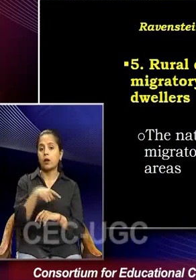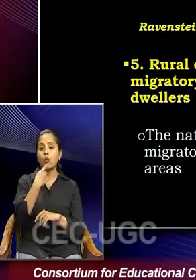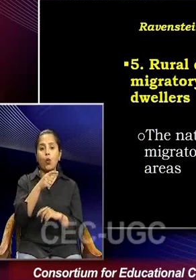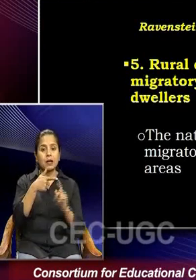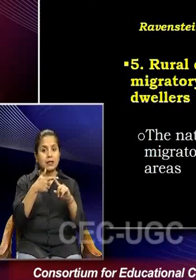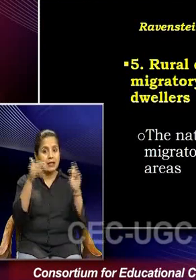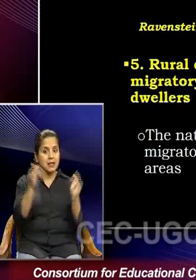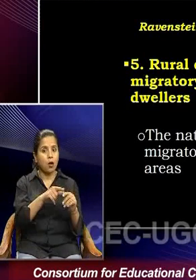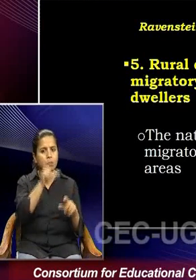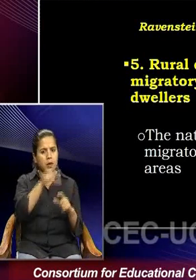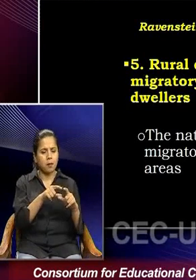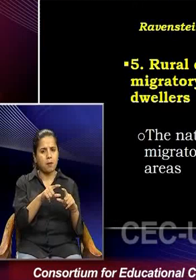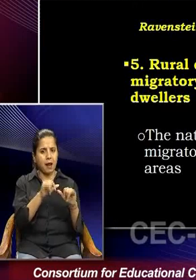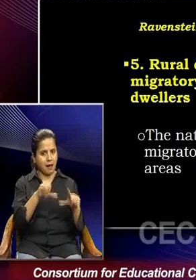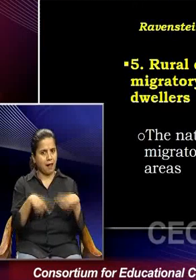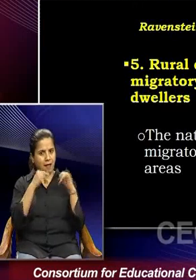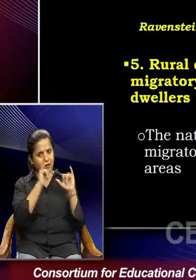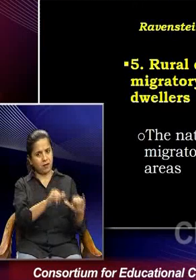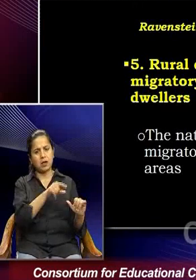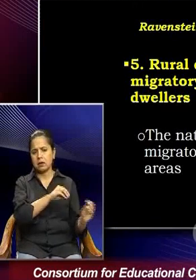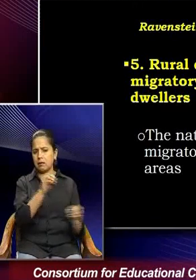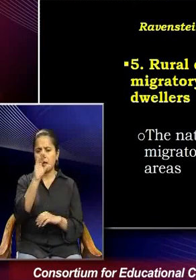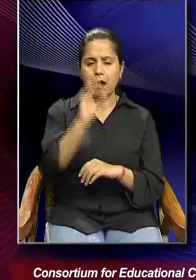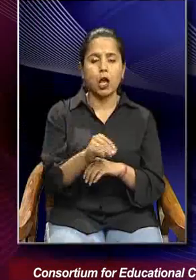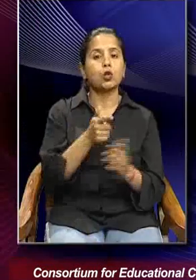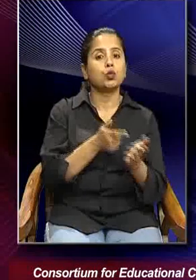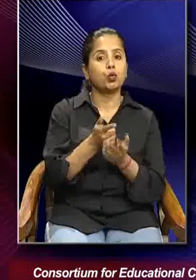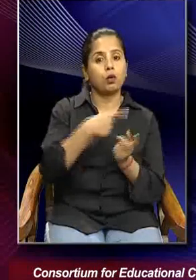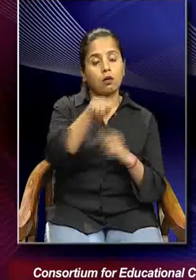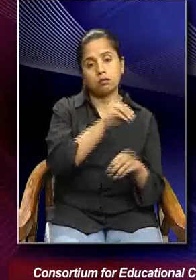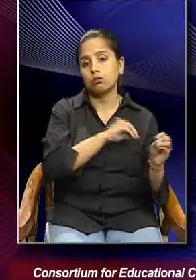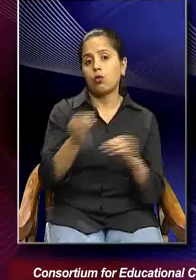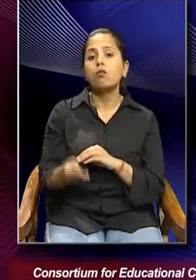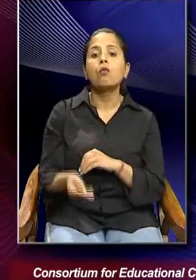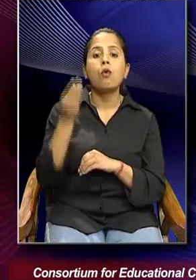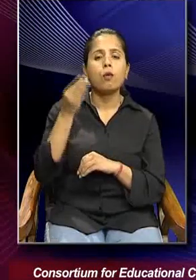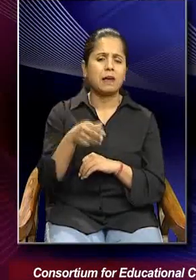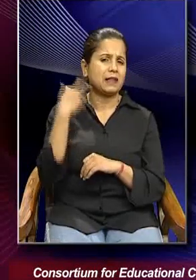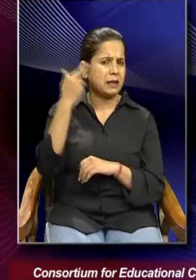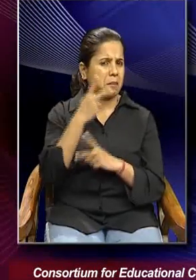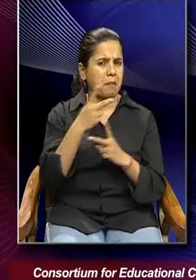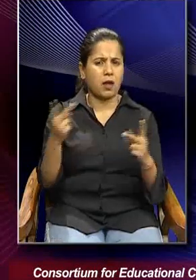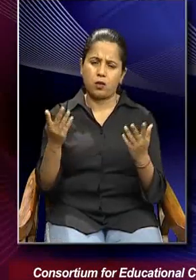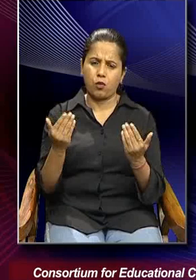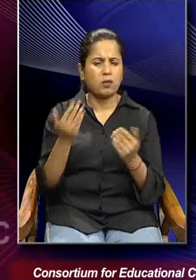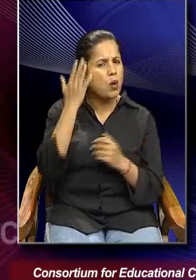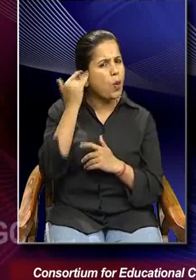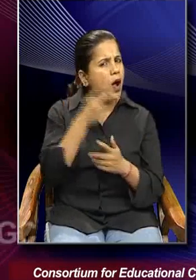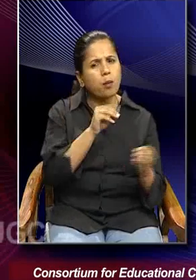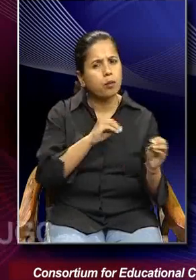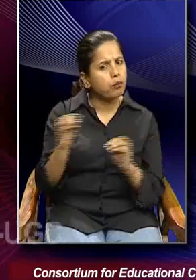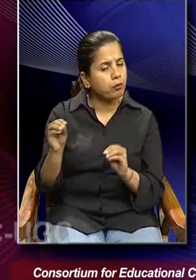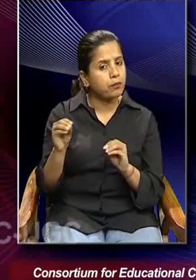towns are less migratory than those of rural areas, and there are various reasons why it is the case.